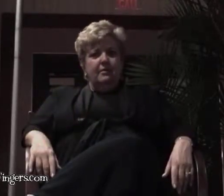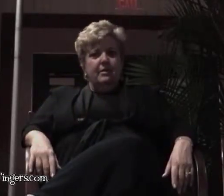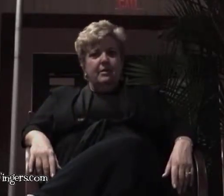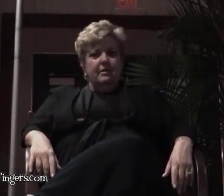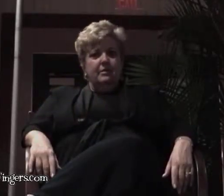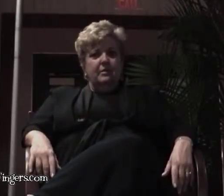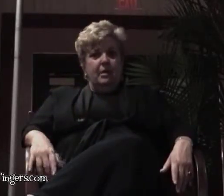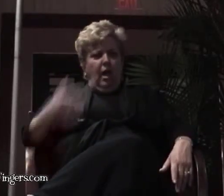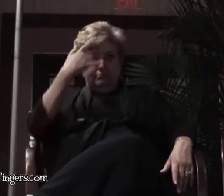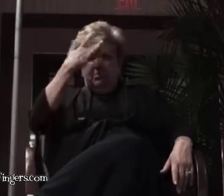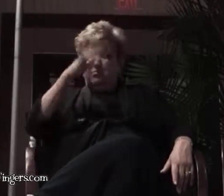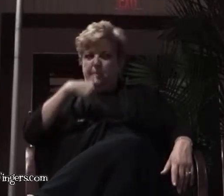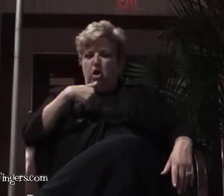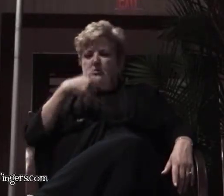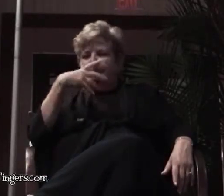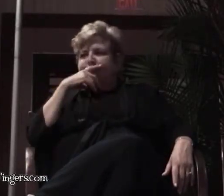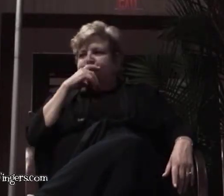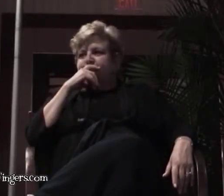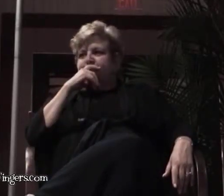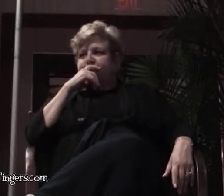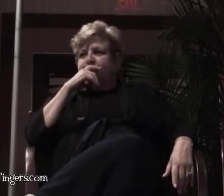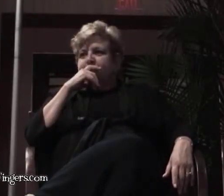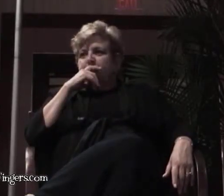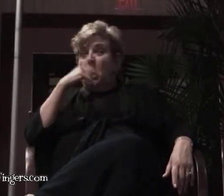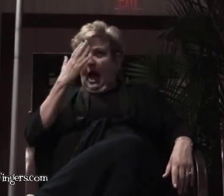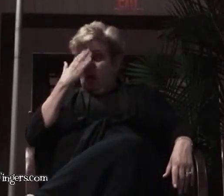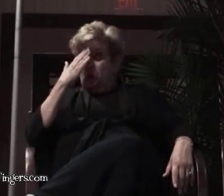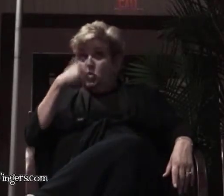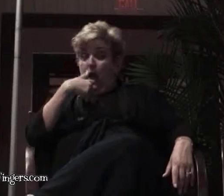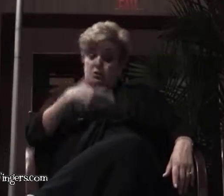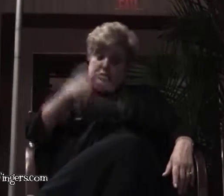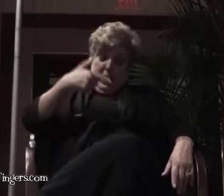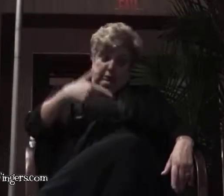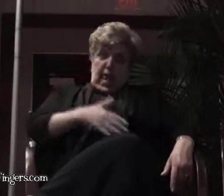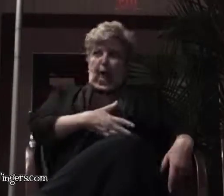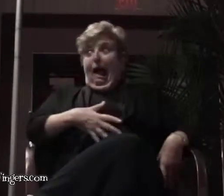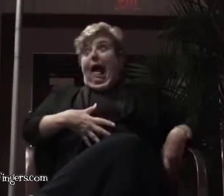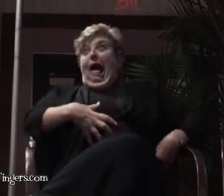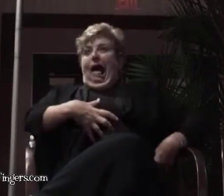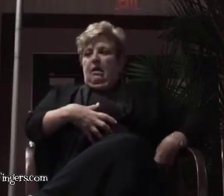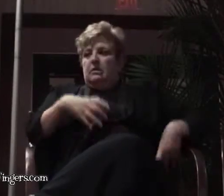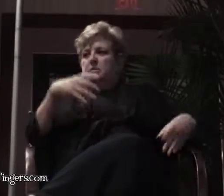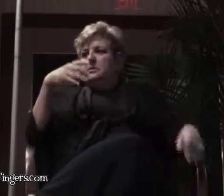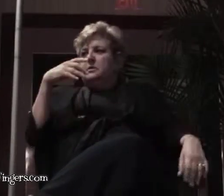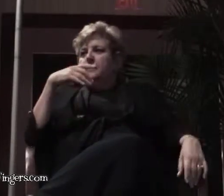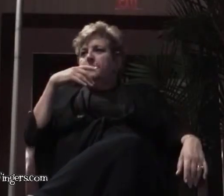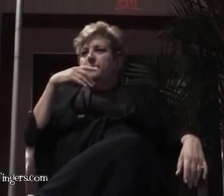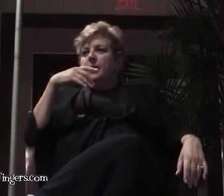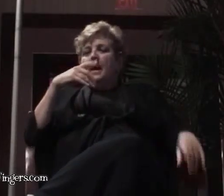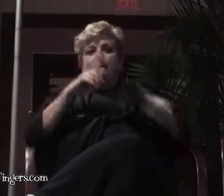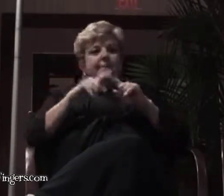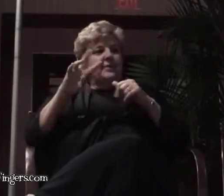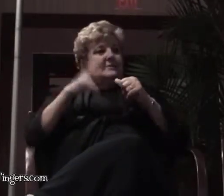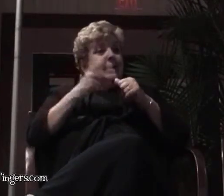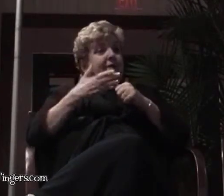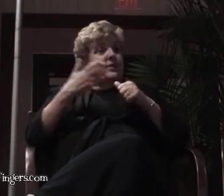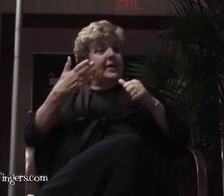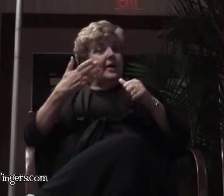Takes a moment to realize that that's happened. I'm hit. And then the next thing that happened, I thought, God